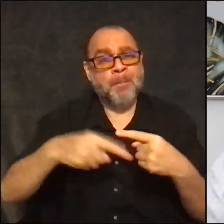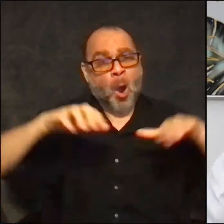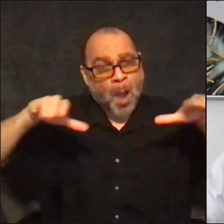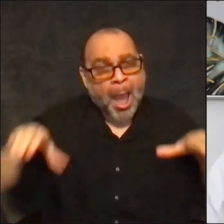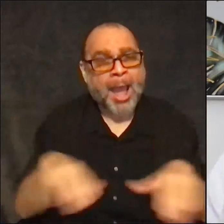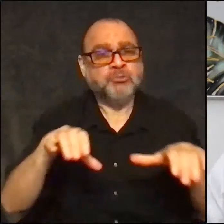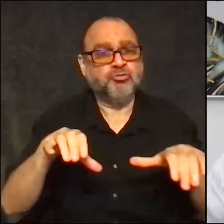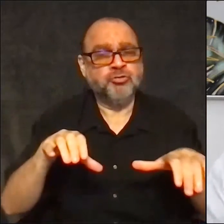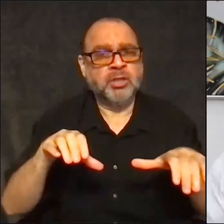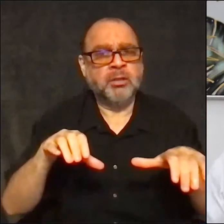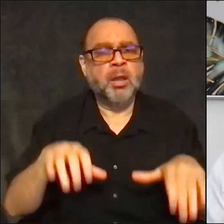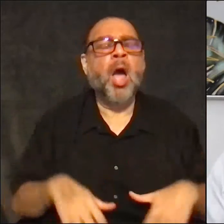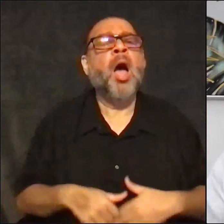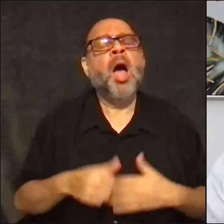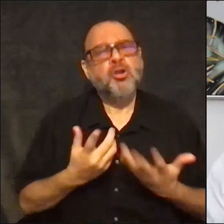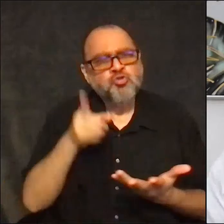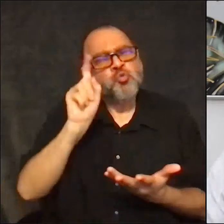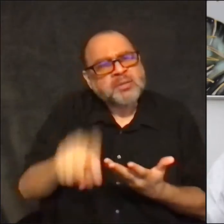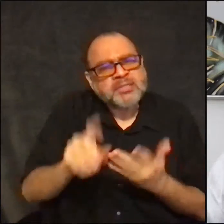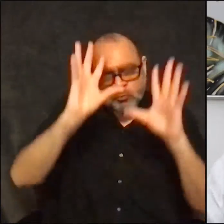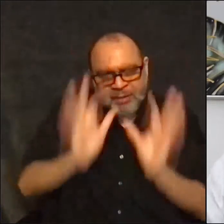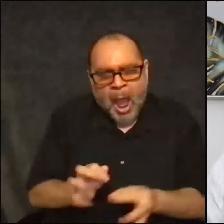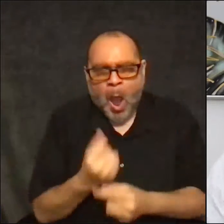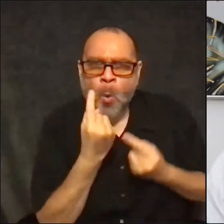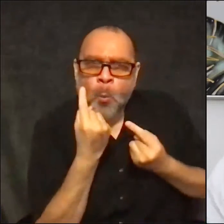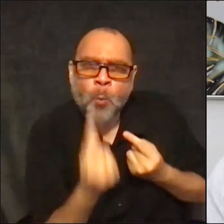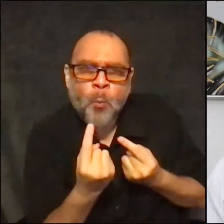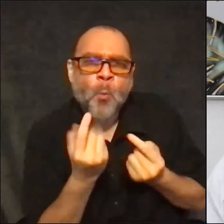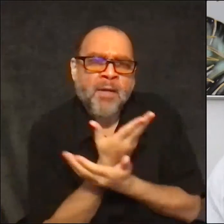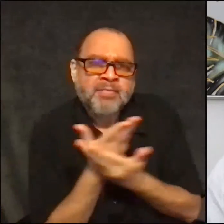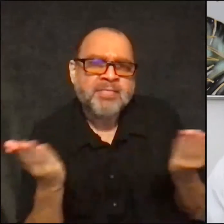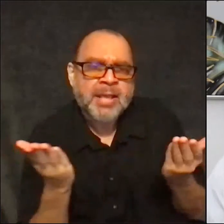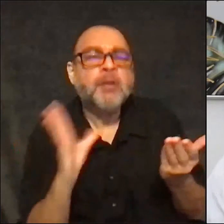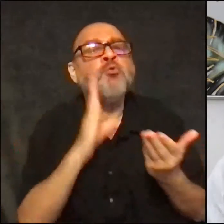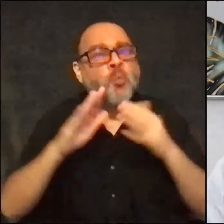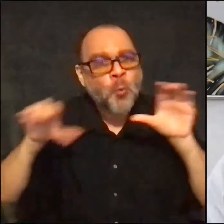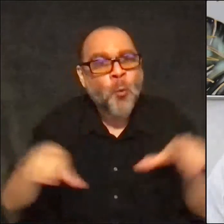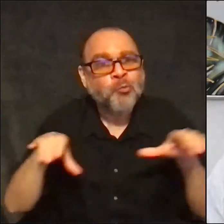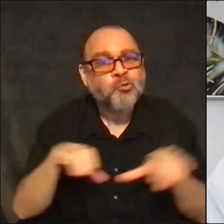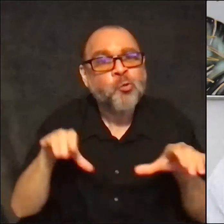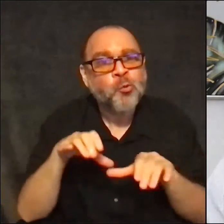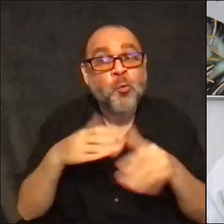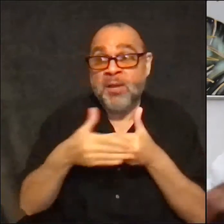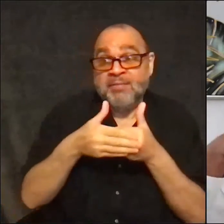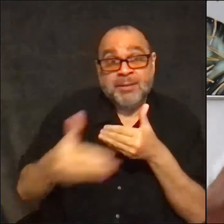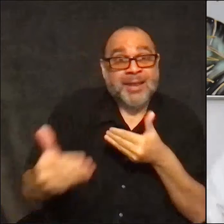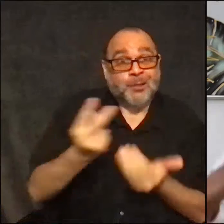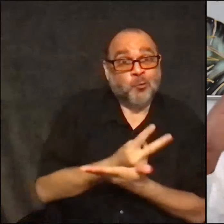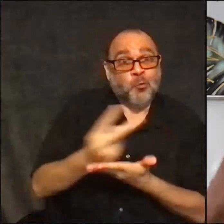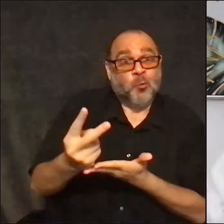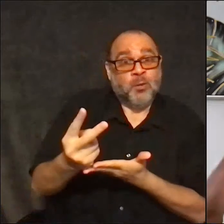one action step that you are willing to take to move forward with in the next 2 weeks to